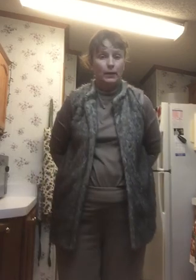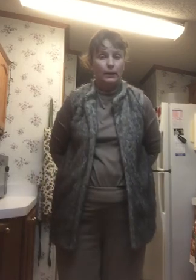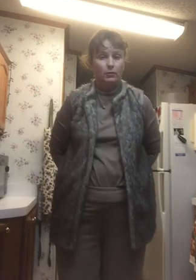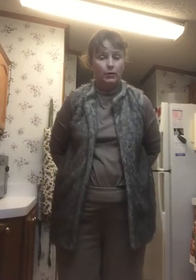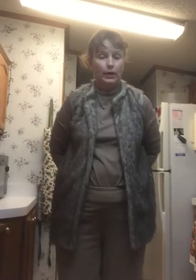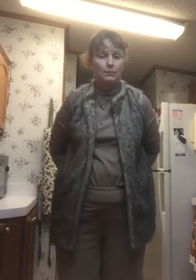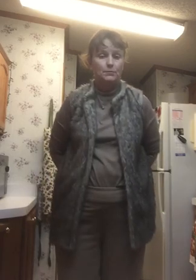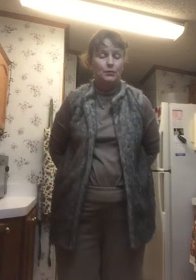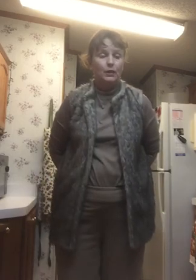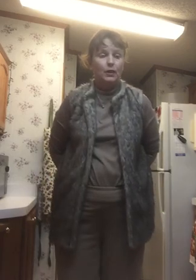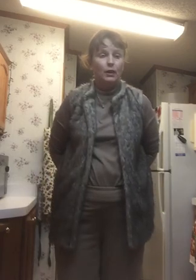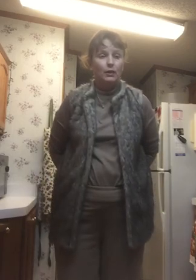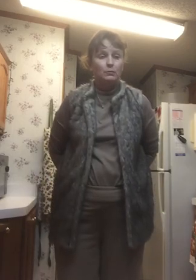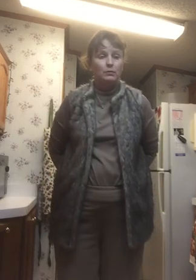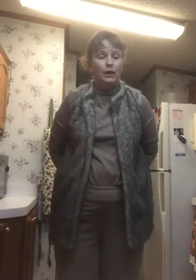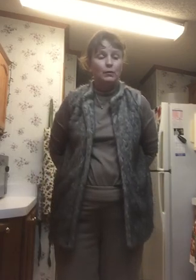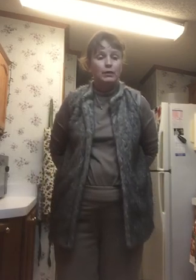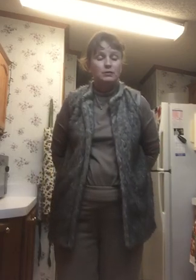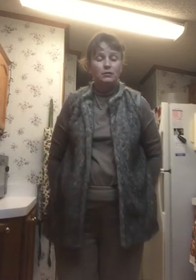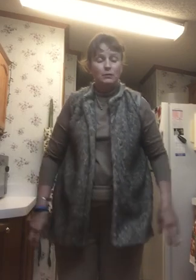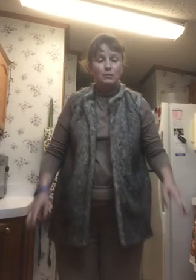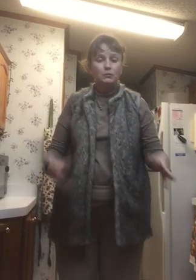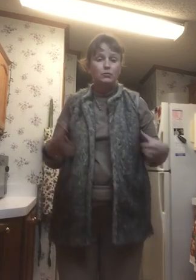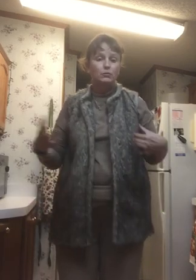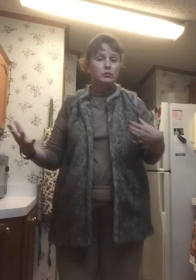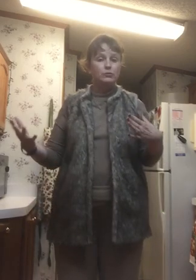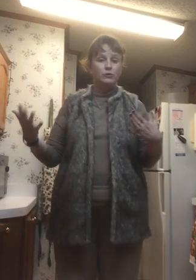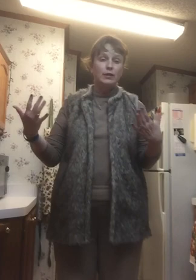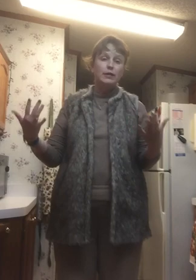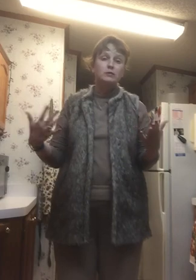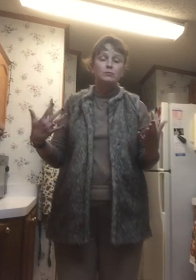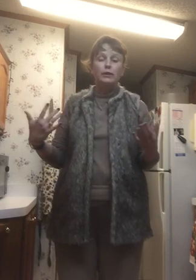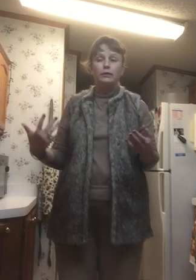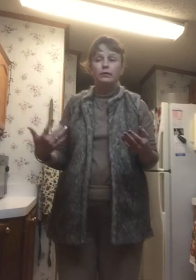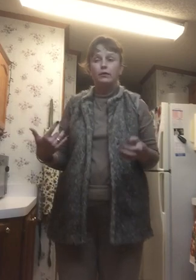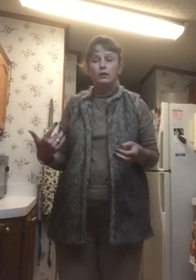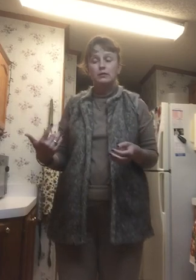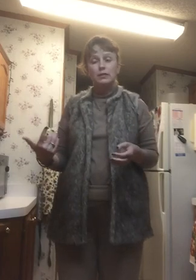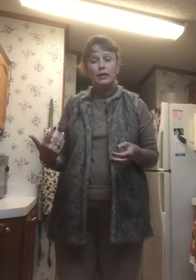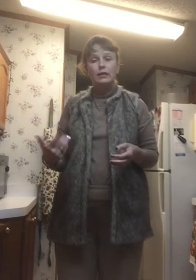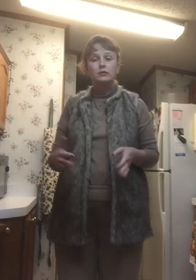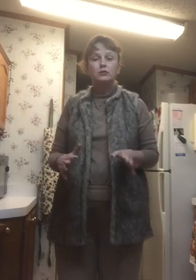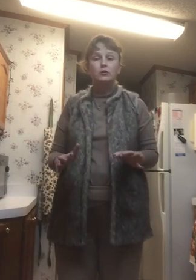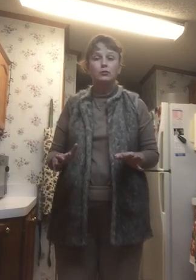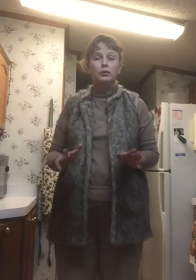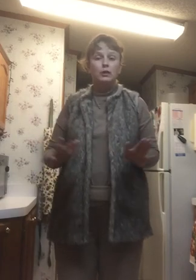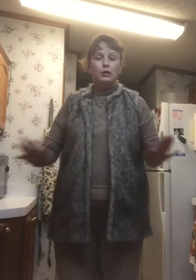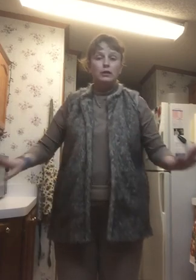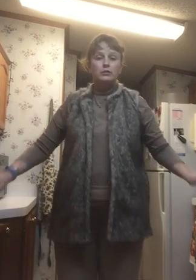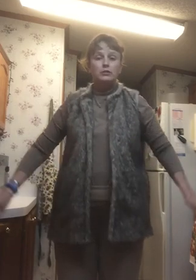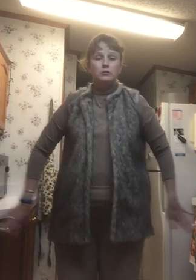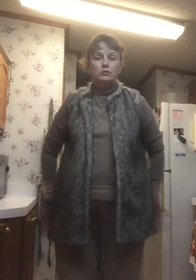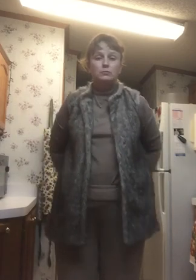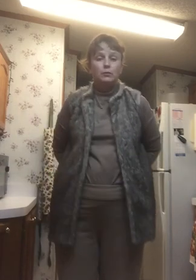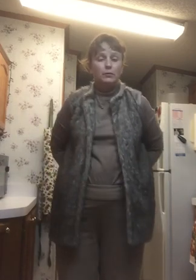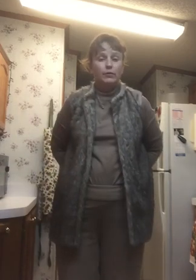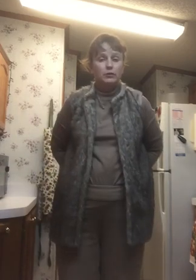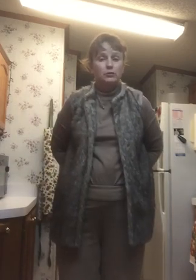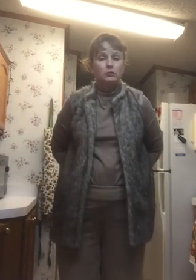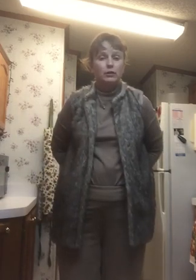back, okay? That way, because a lot of people don't know what to do with their hands when they're not signing, so it just looks more professional,